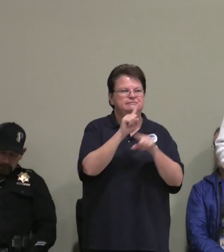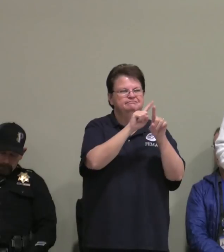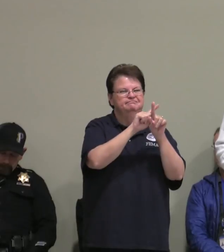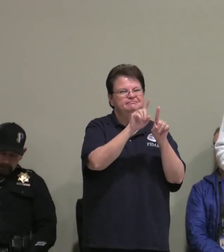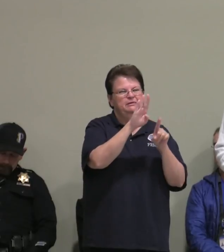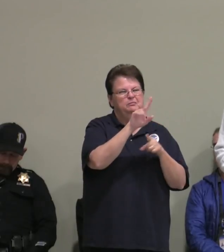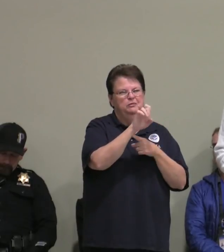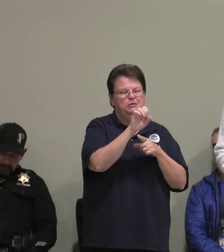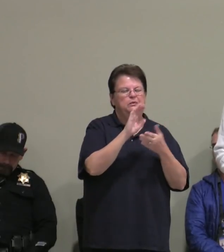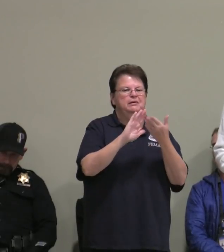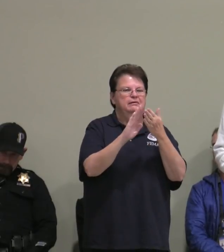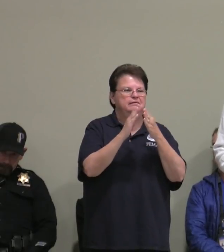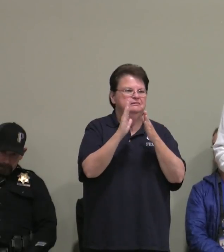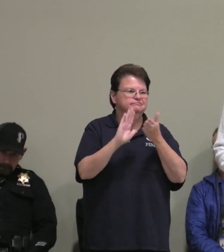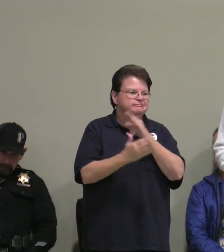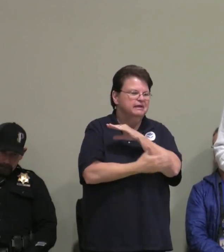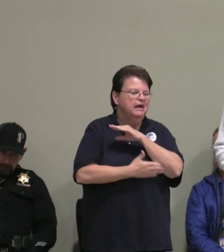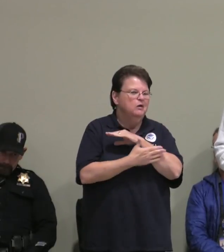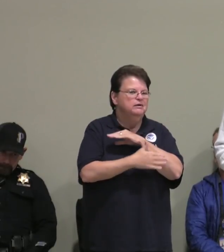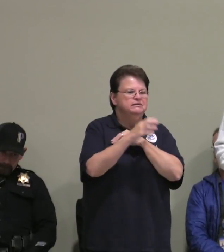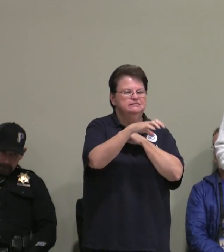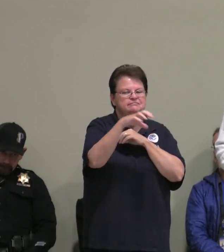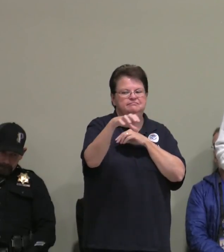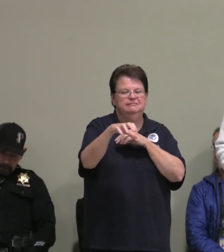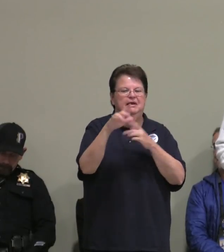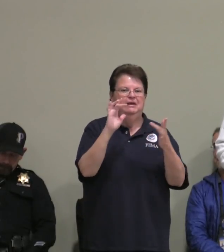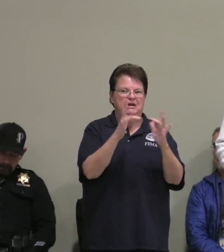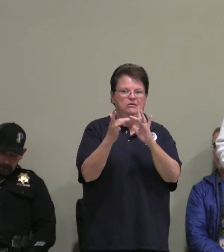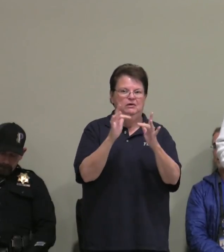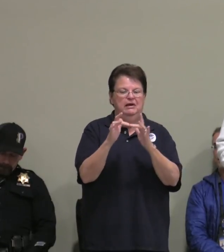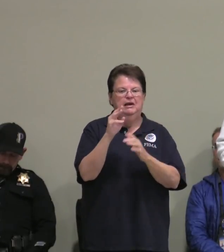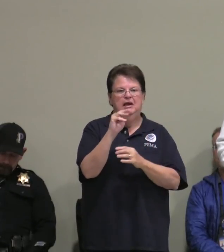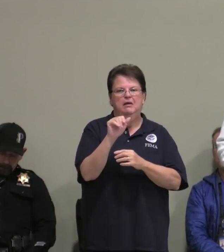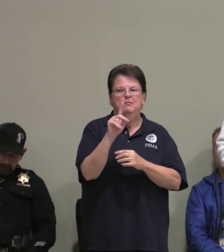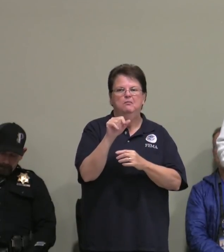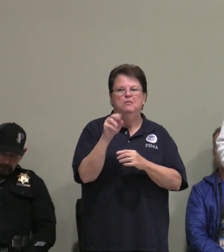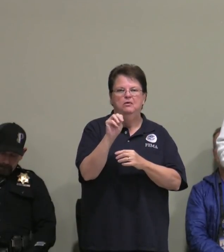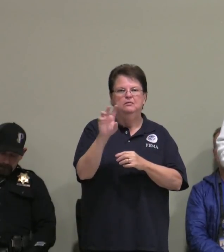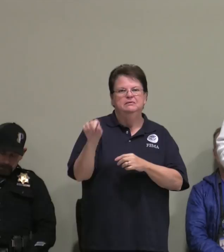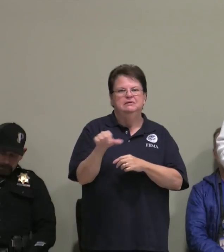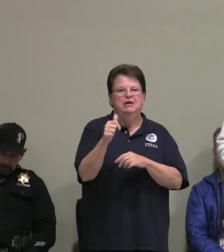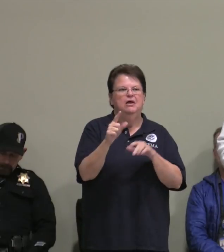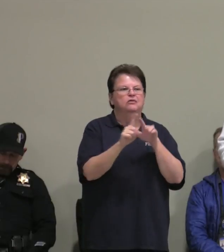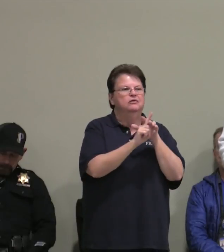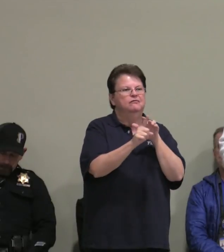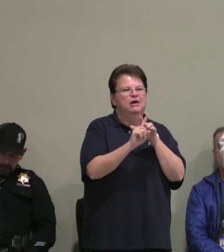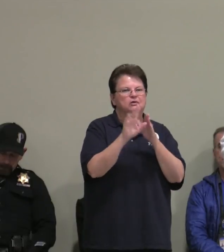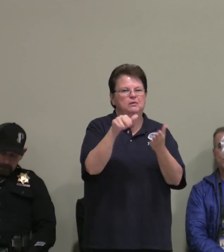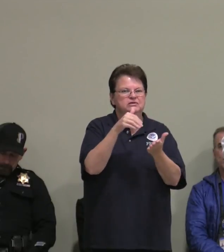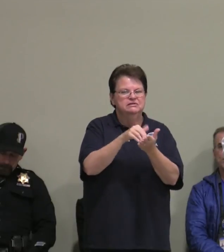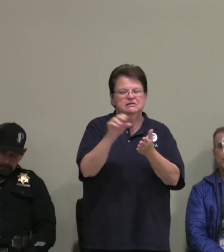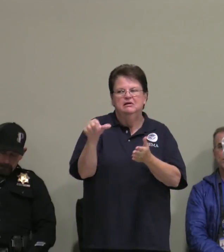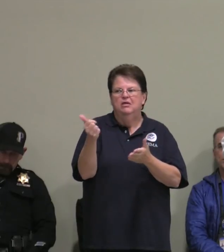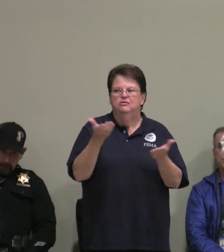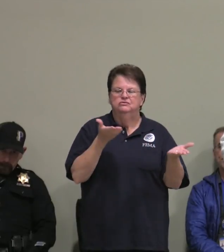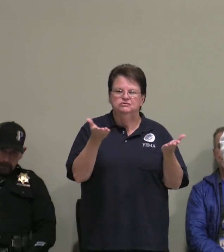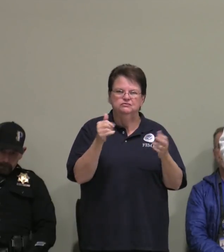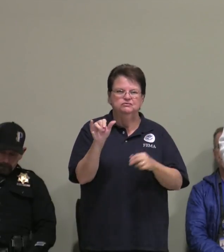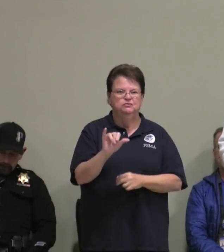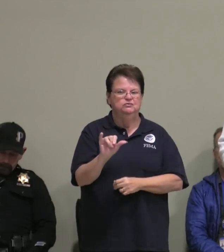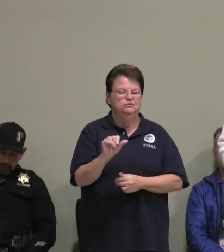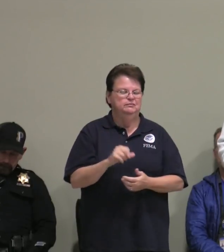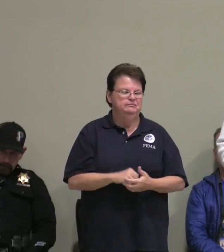And also internet and modem service at evacuation centers and other services as well.